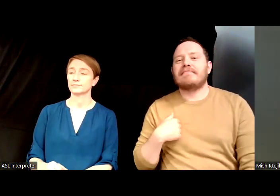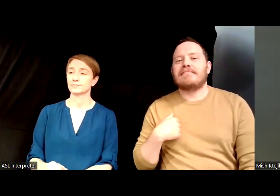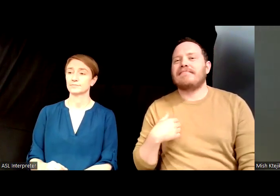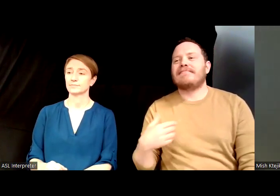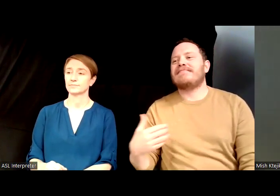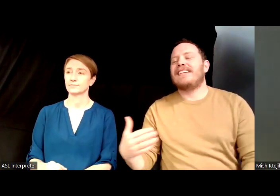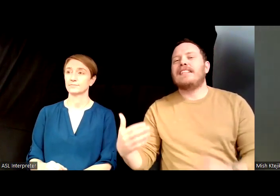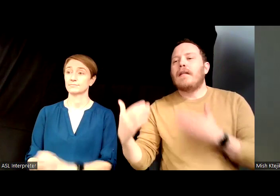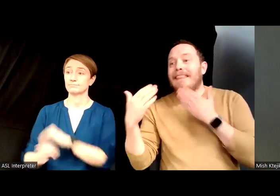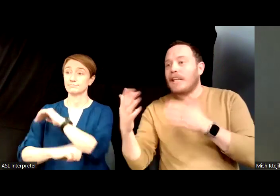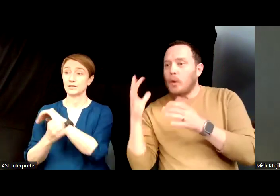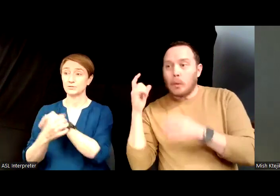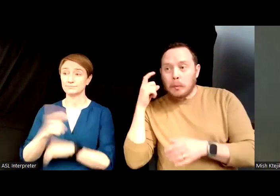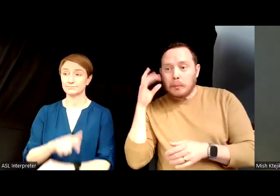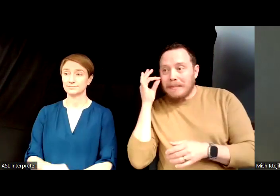This is Jack, Eric.